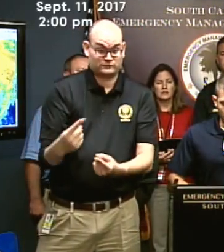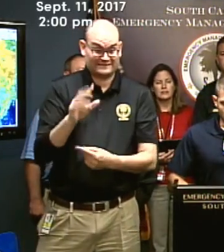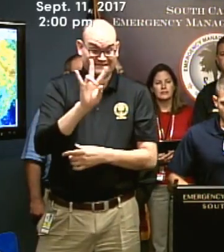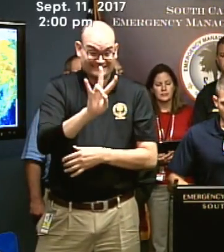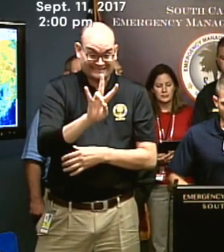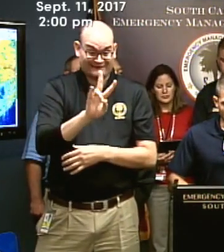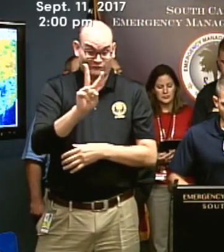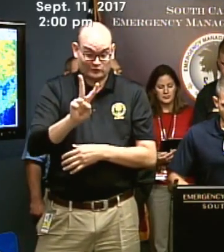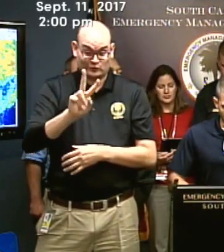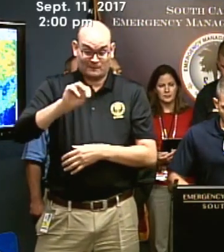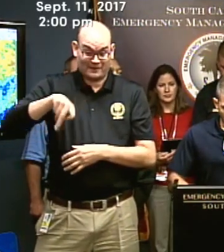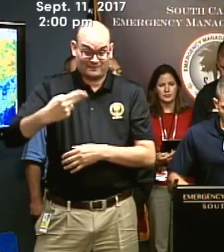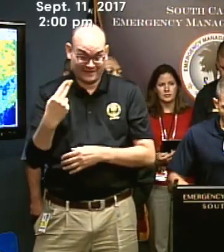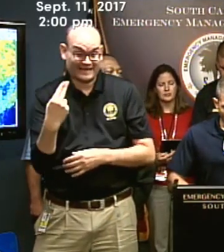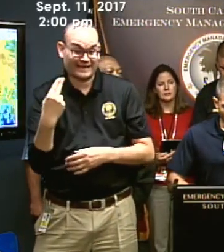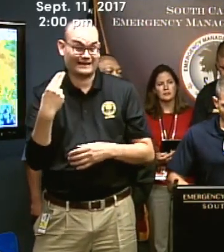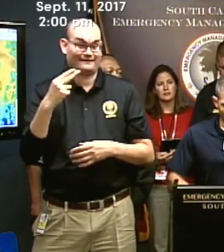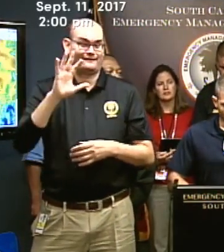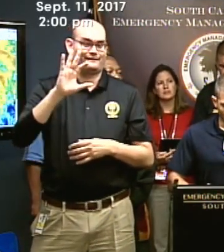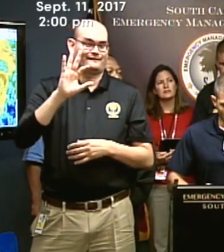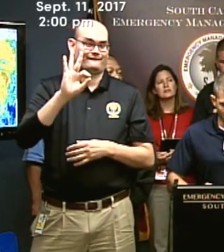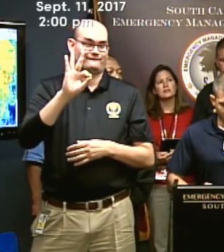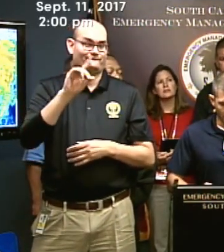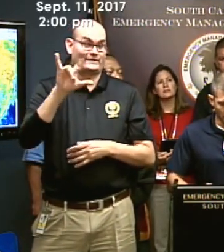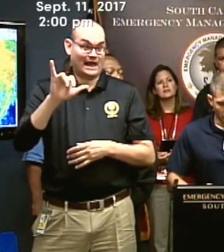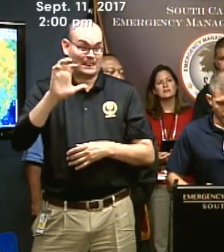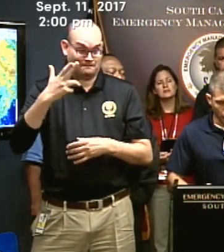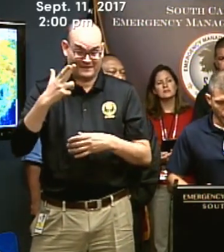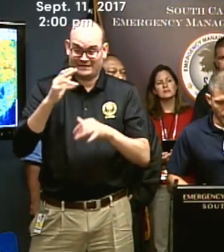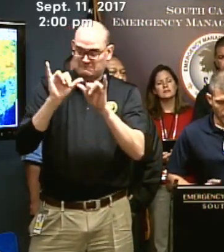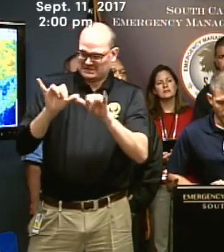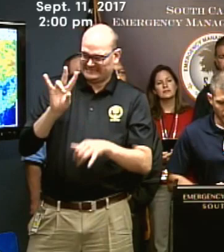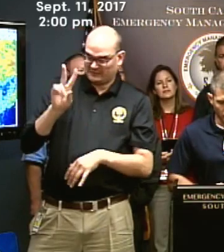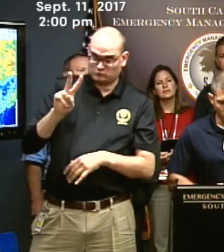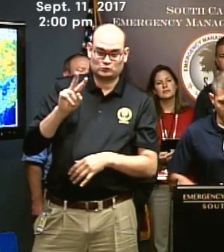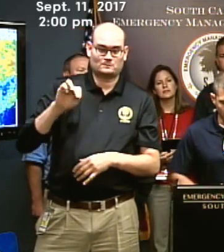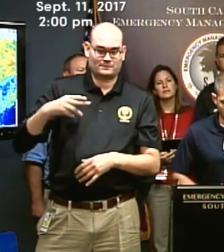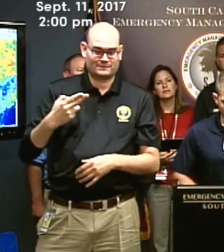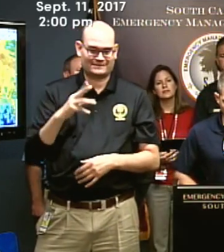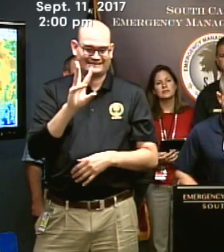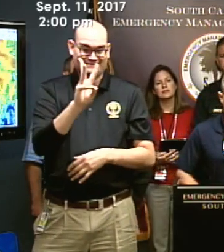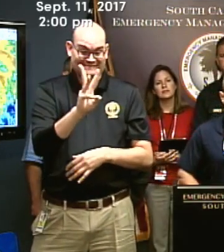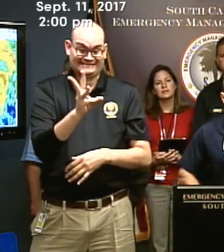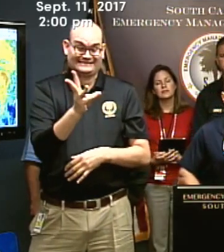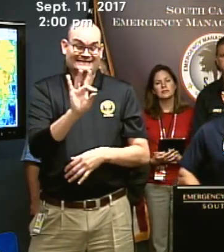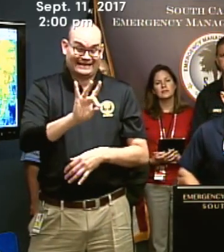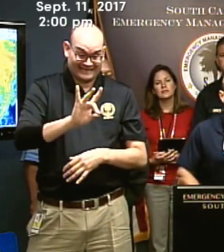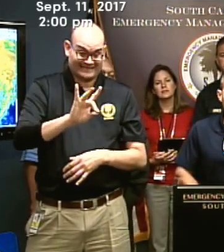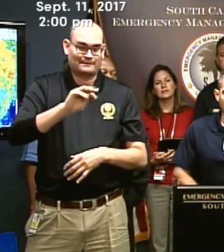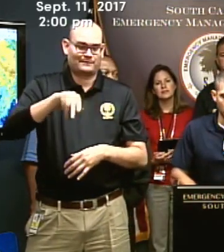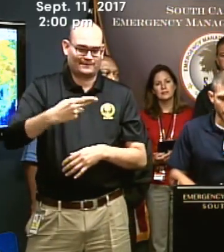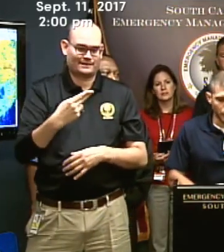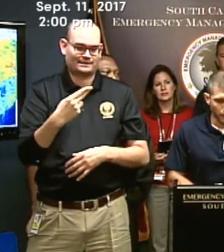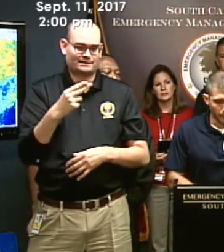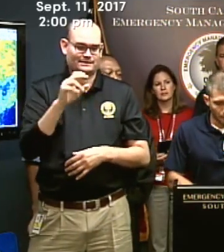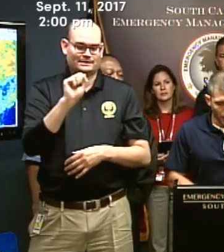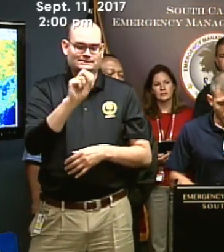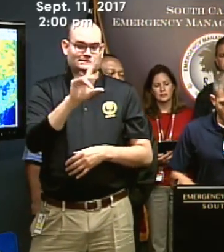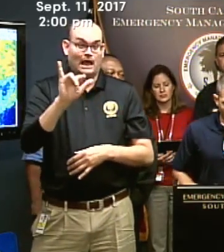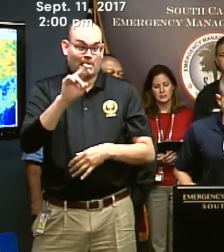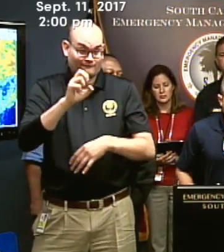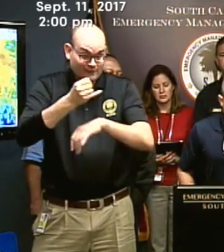hour at Folly Beach. We've also had a report of 68 mile an hour winds at Sullivan's Island and 66 miles per hour in